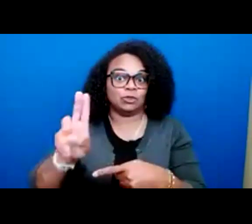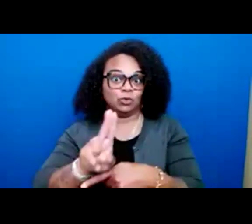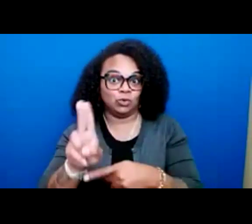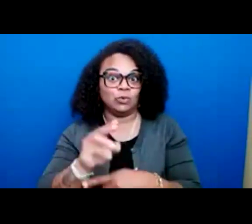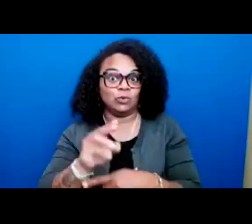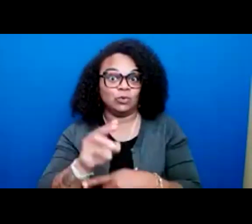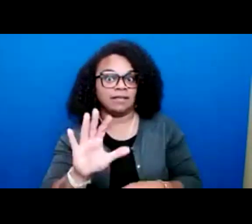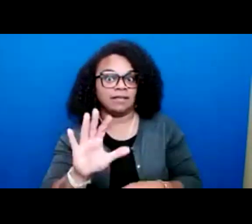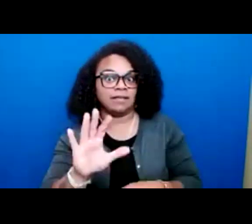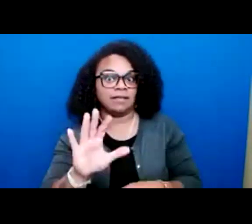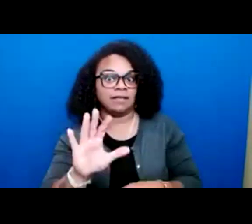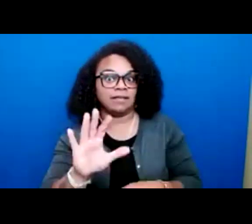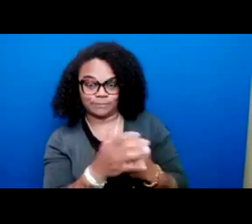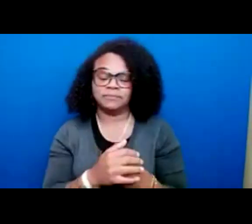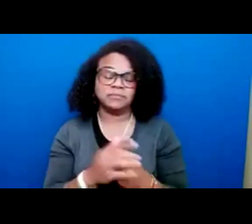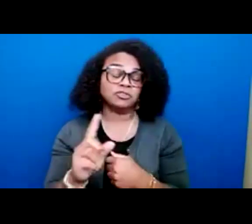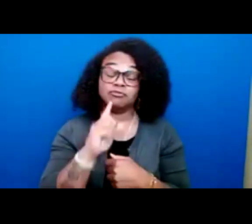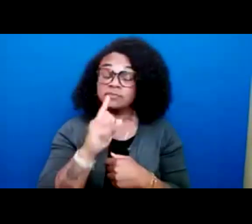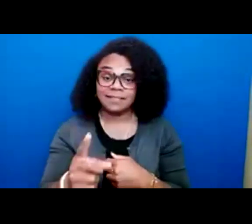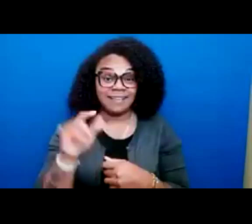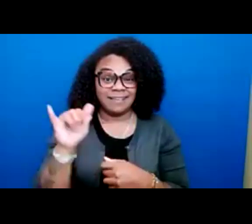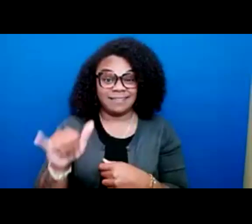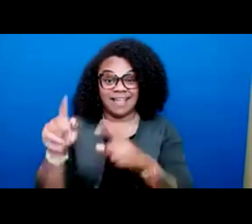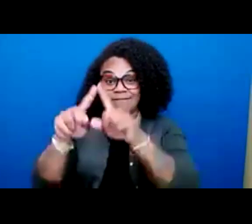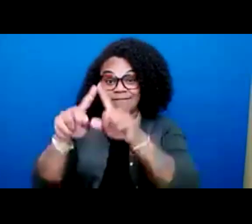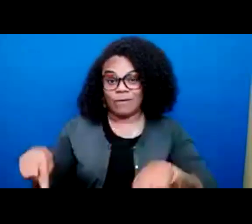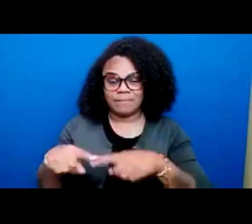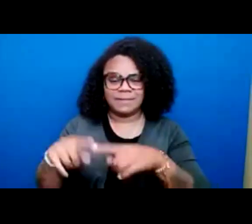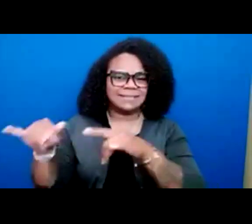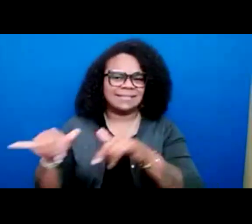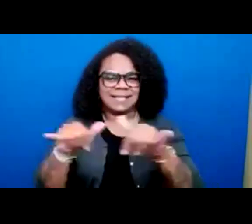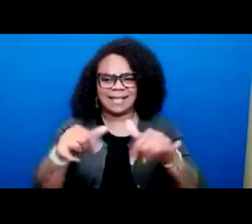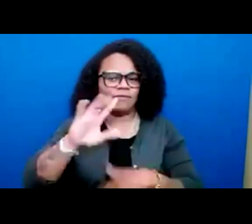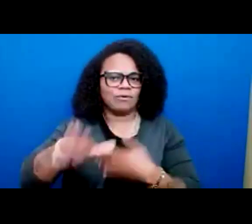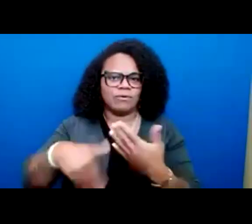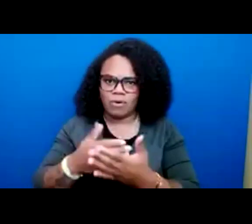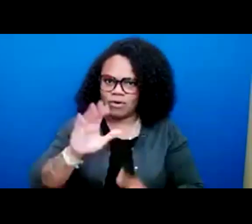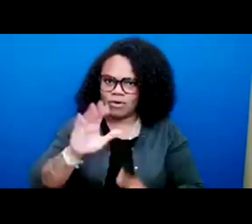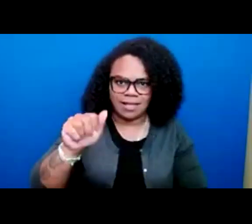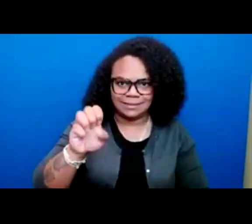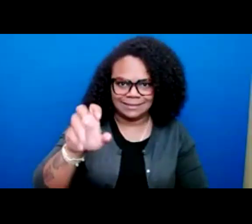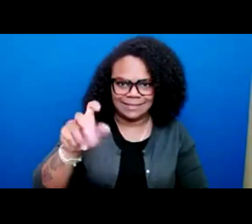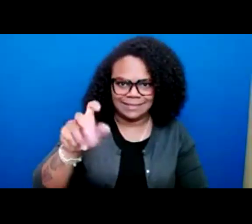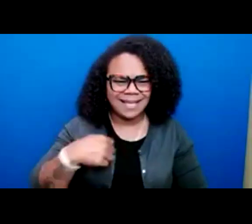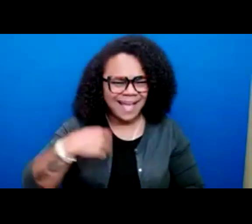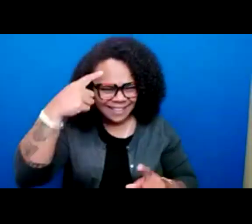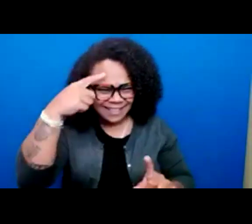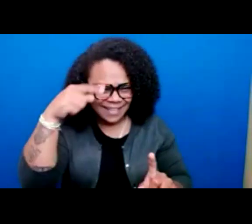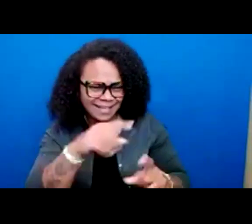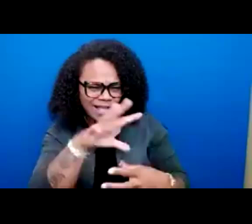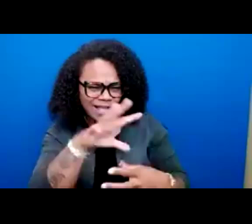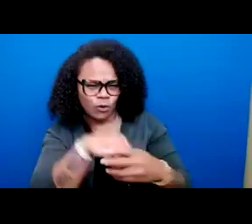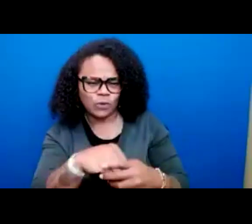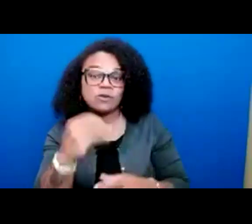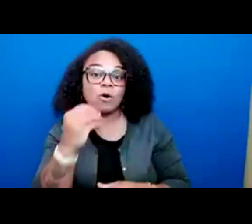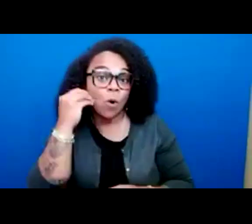vehicle. And really, it's the same formula for all of your assets. I think I have in here where we talk about home office.